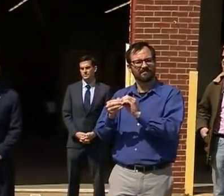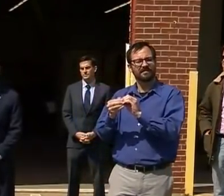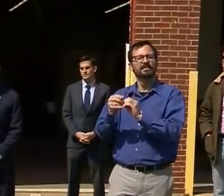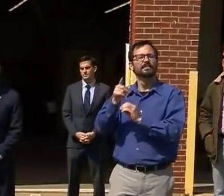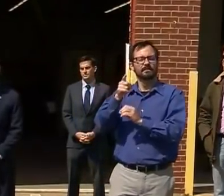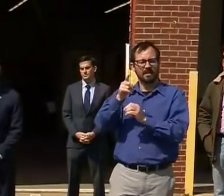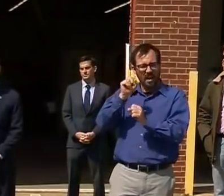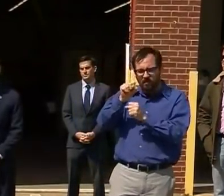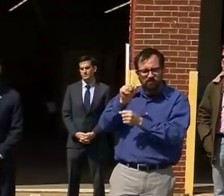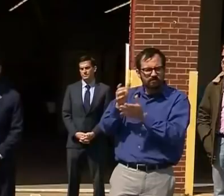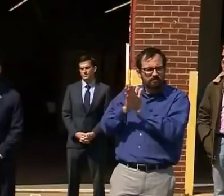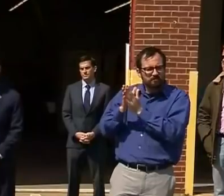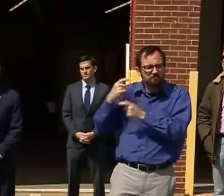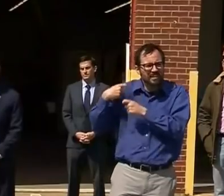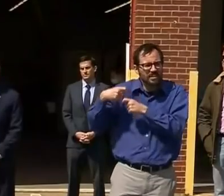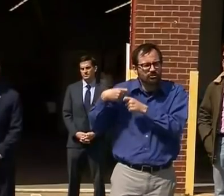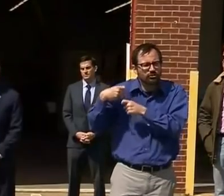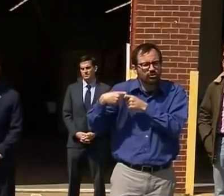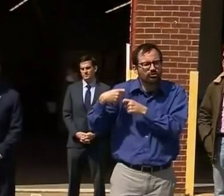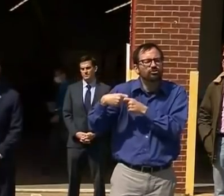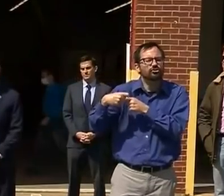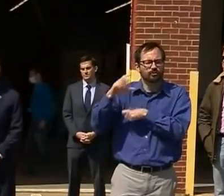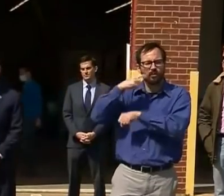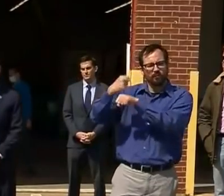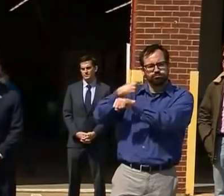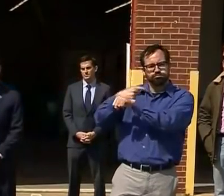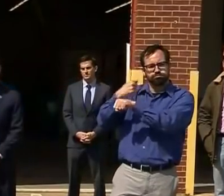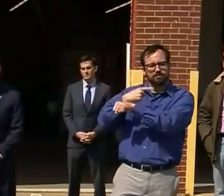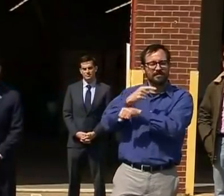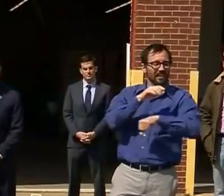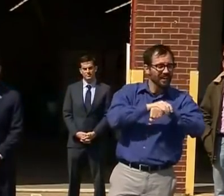available in over 150 languages, and all of the